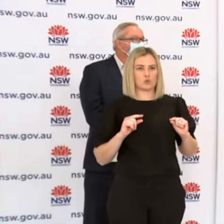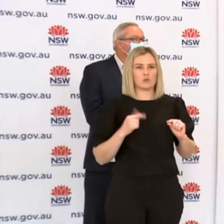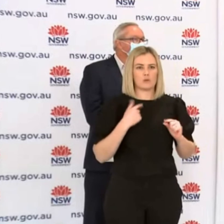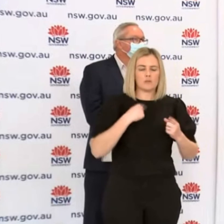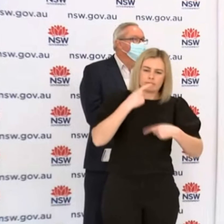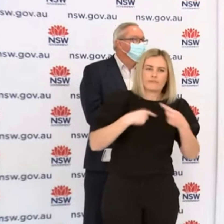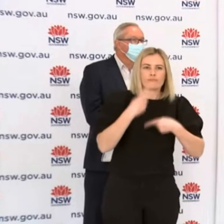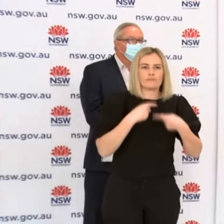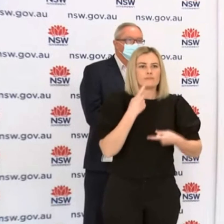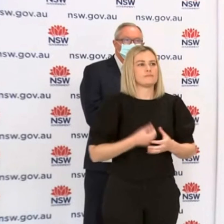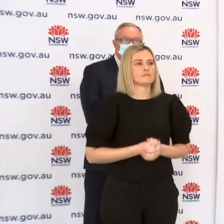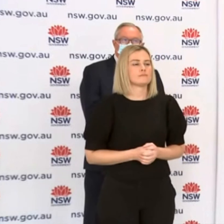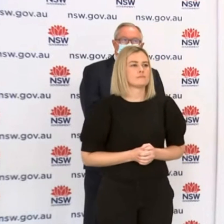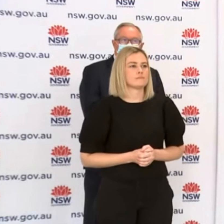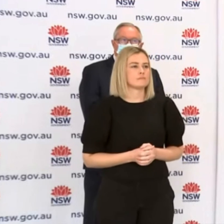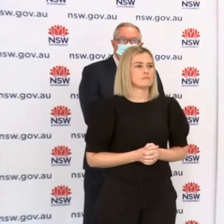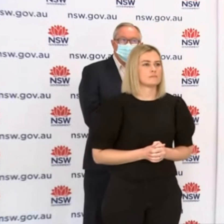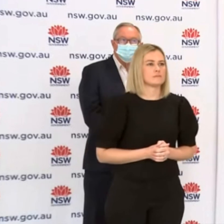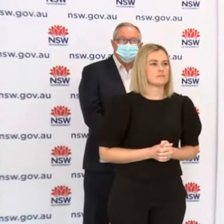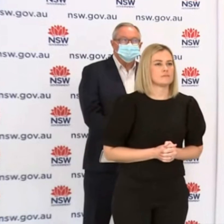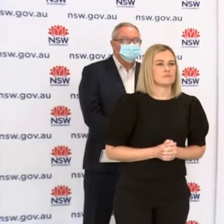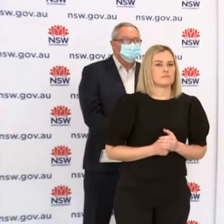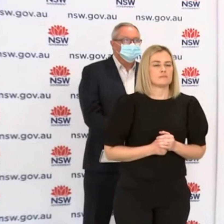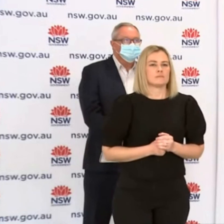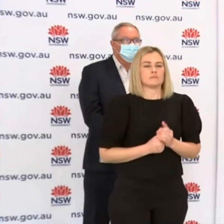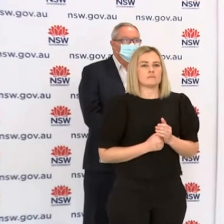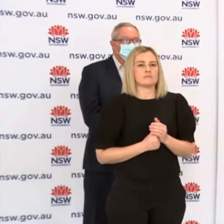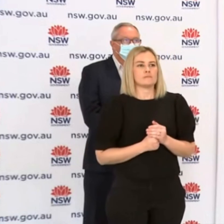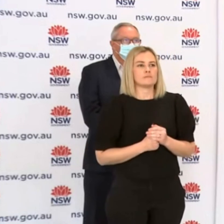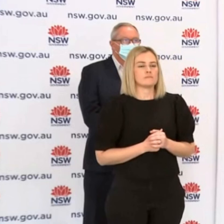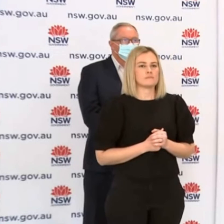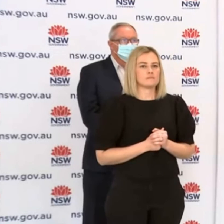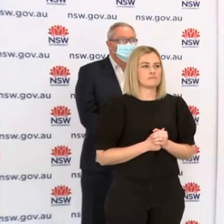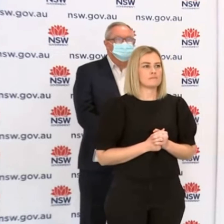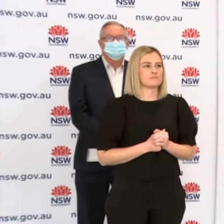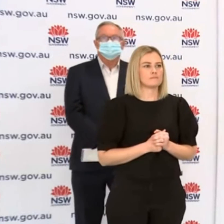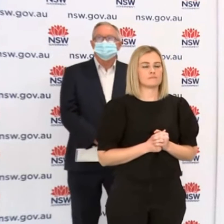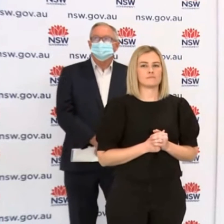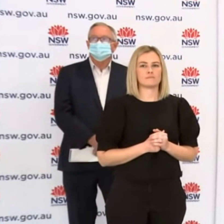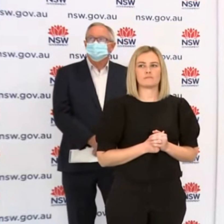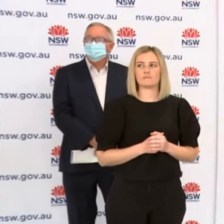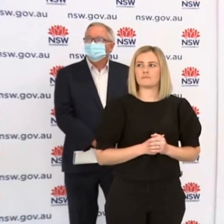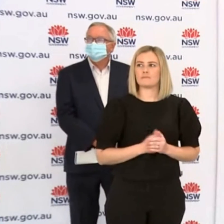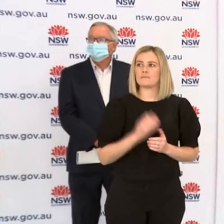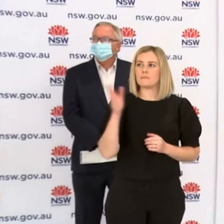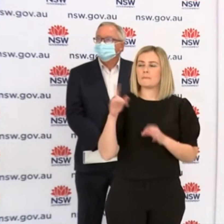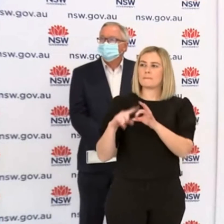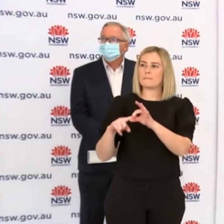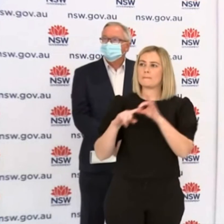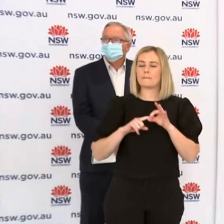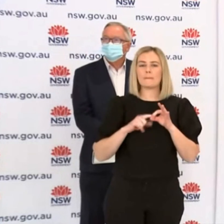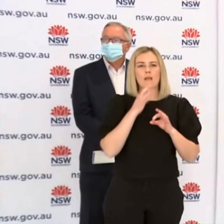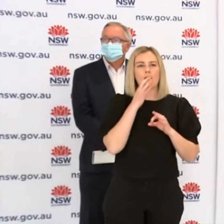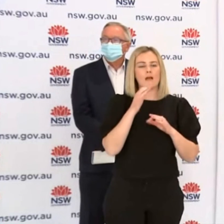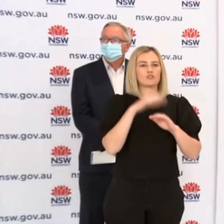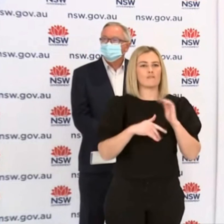care are linked to that outbreak? I don't have that information, I'm sorry. I asked about ICU